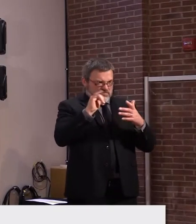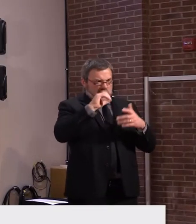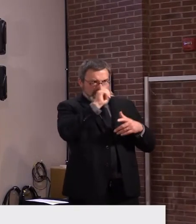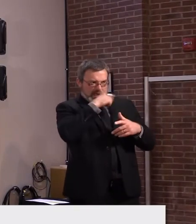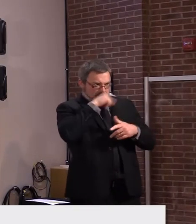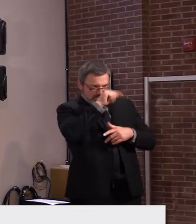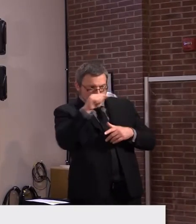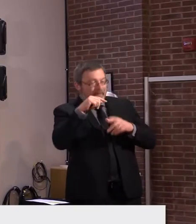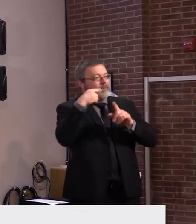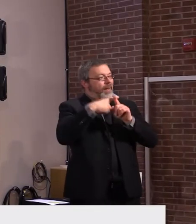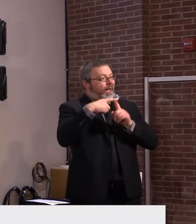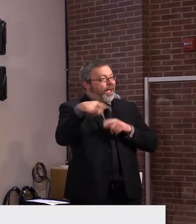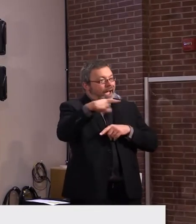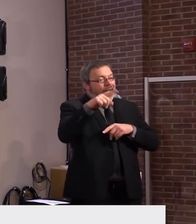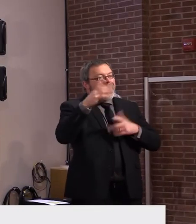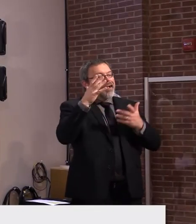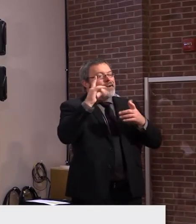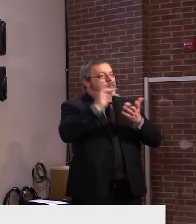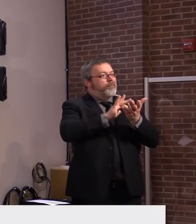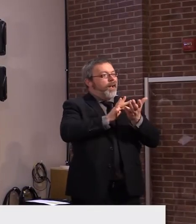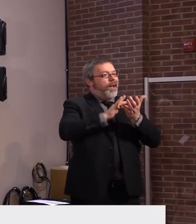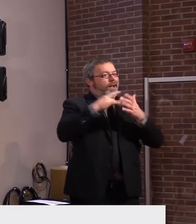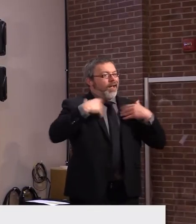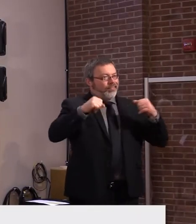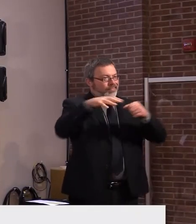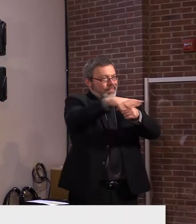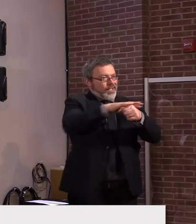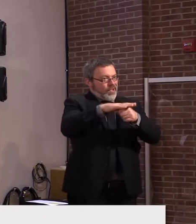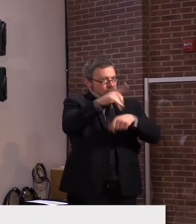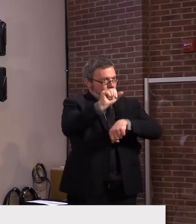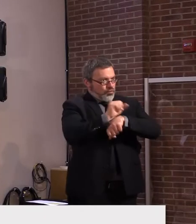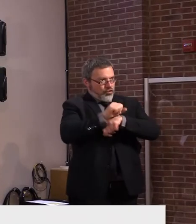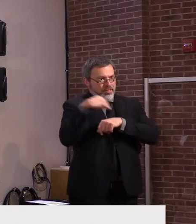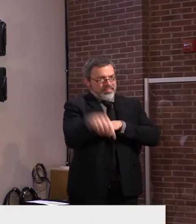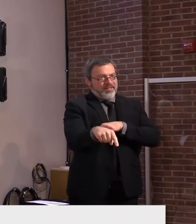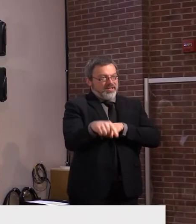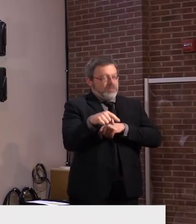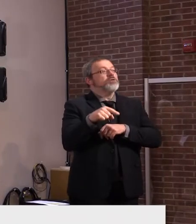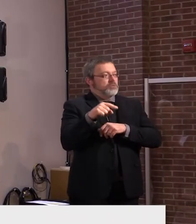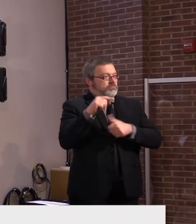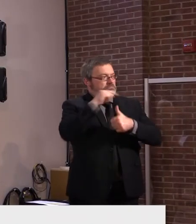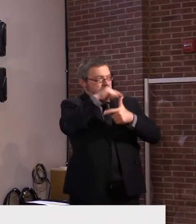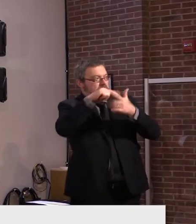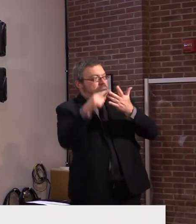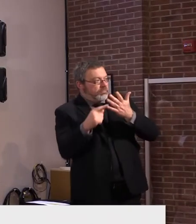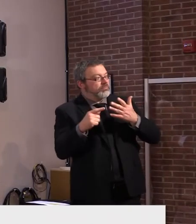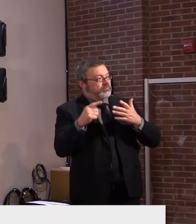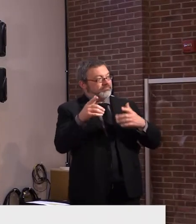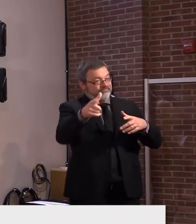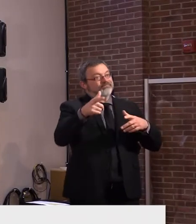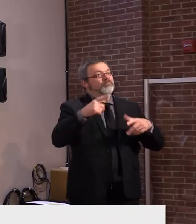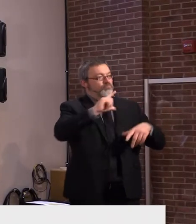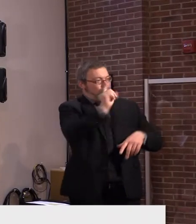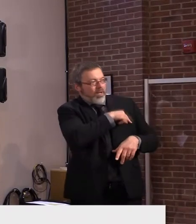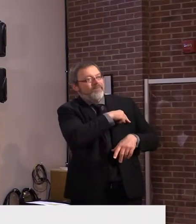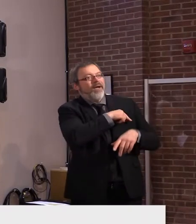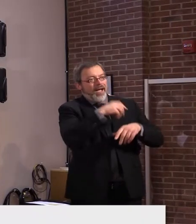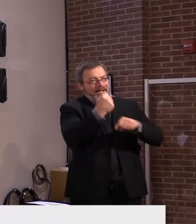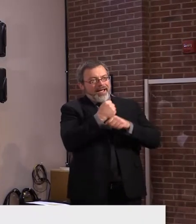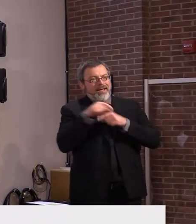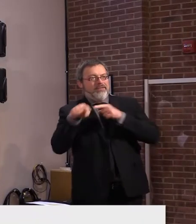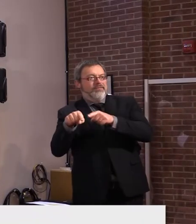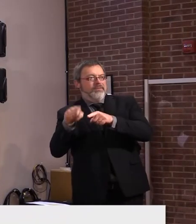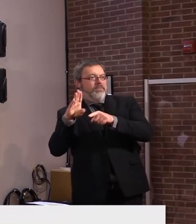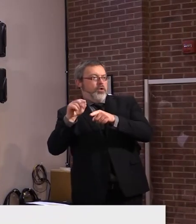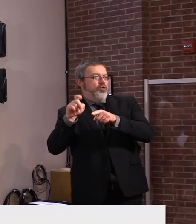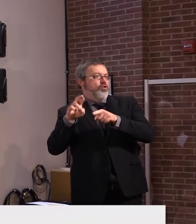healthvermont.gov/myvaccine and schedule your appointment today. Again, we're anticipating booster approval for Moderna and